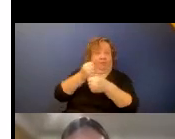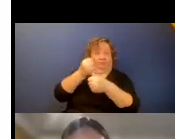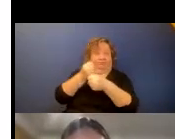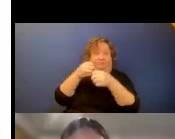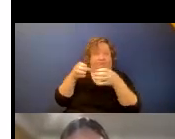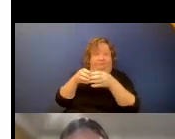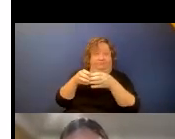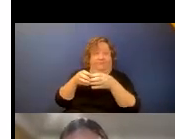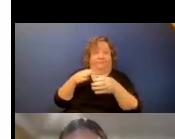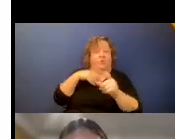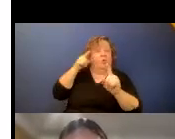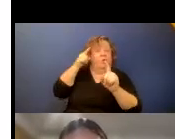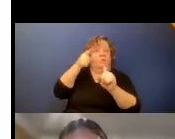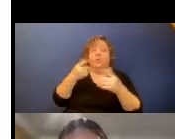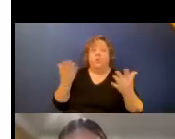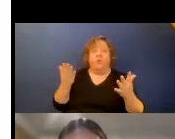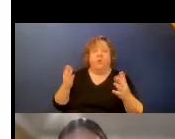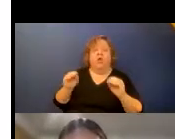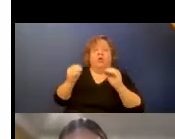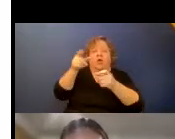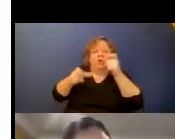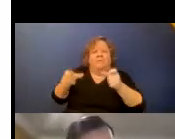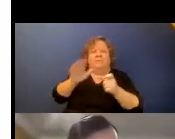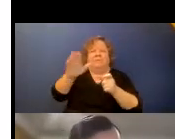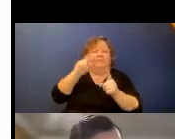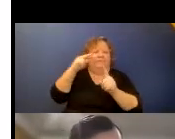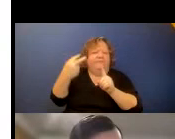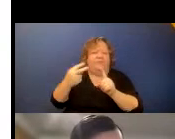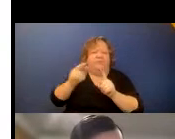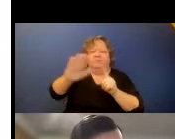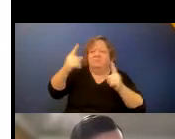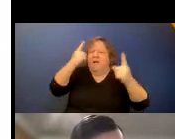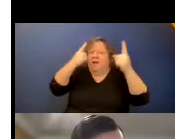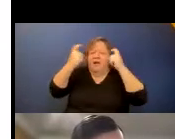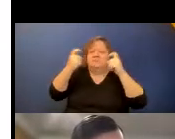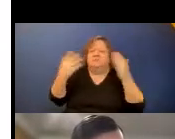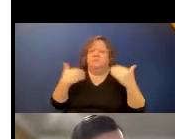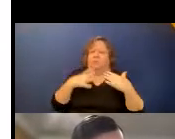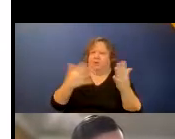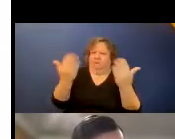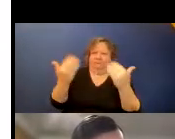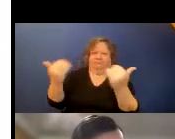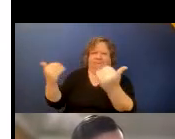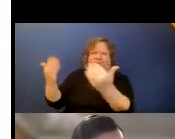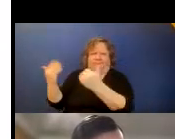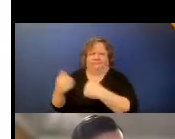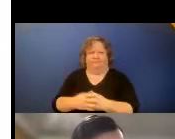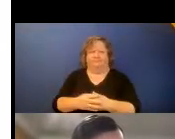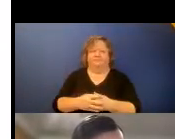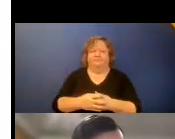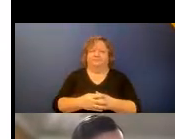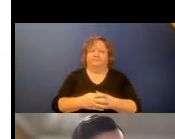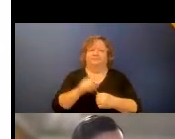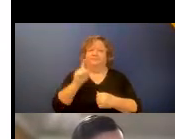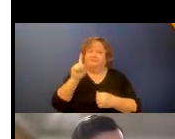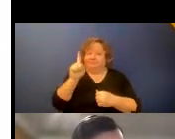their lived experience is so important. But what we really want to focus on again is solutions. What has worked for them during their lifespan